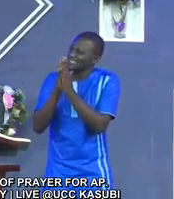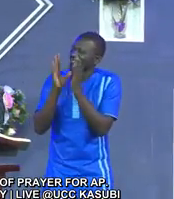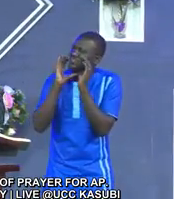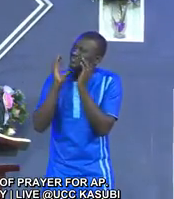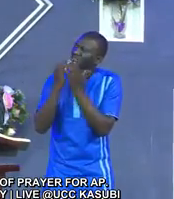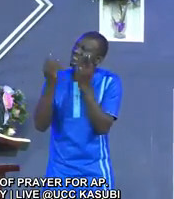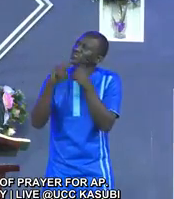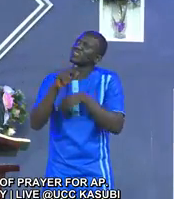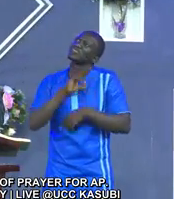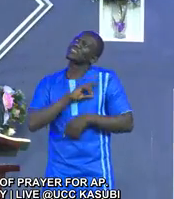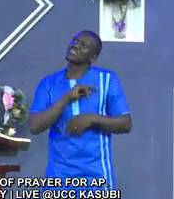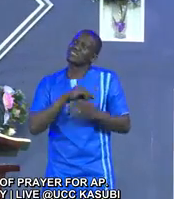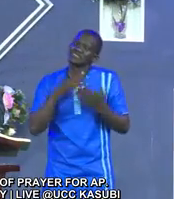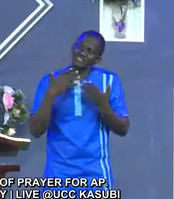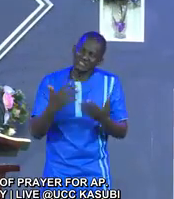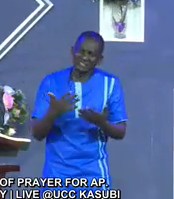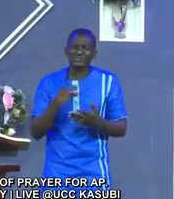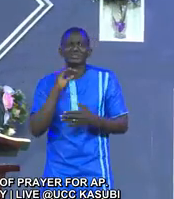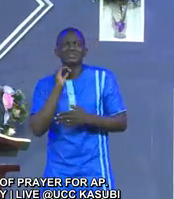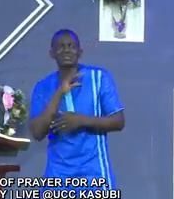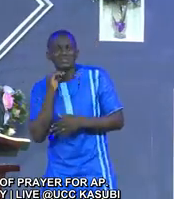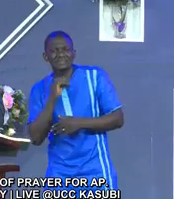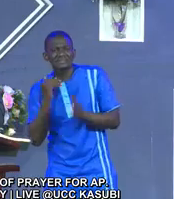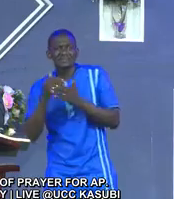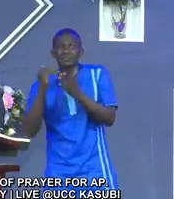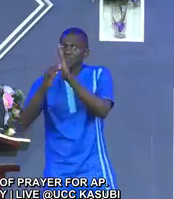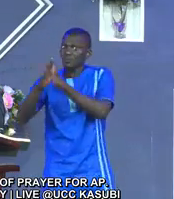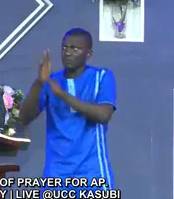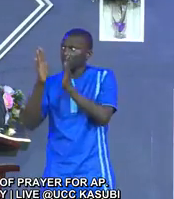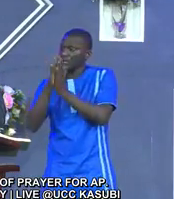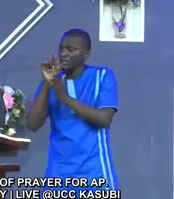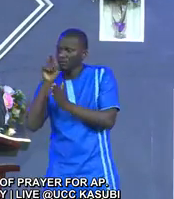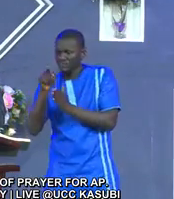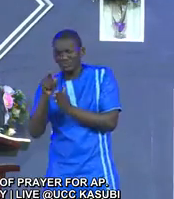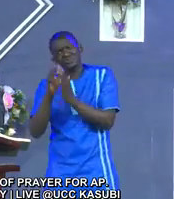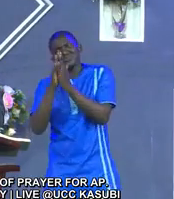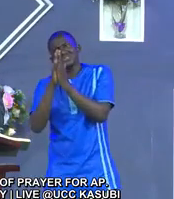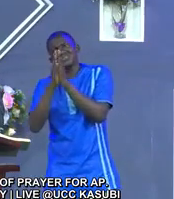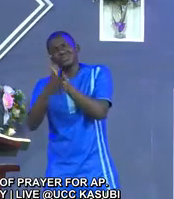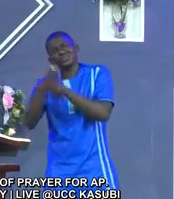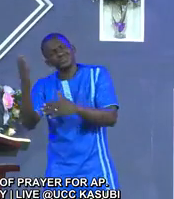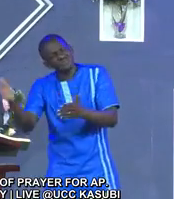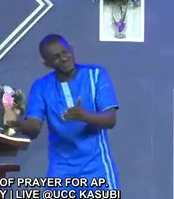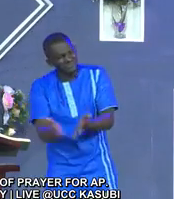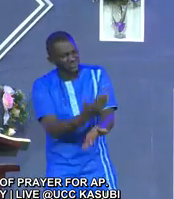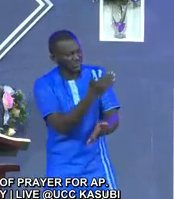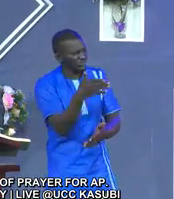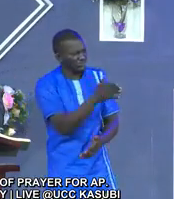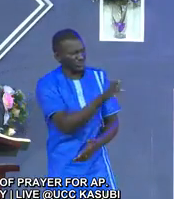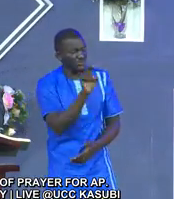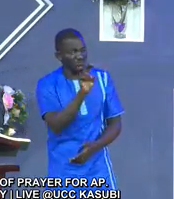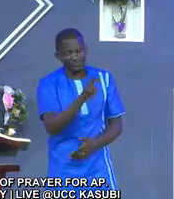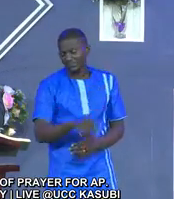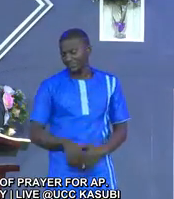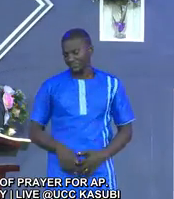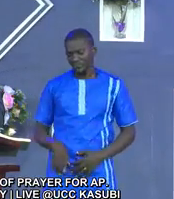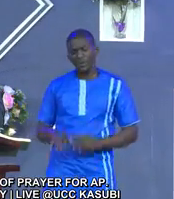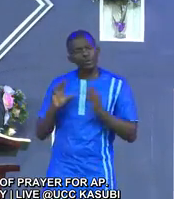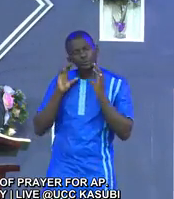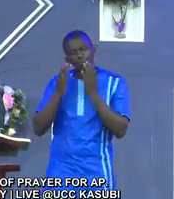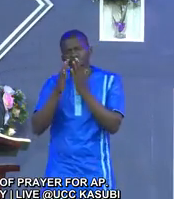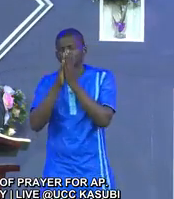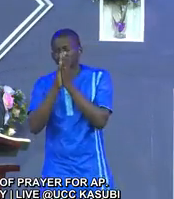naawe. Saba Mukama atuggyeko emisota gino. Musa n'asabira abantu. Mukama n'agamba